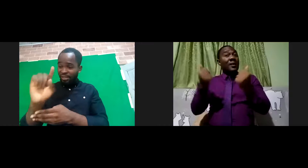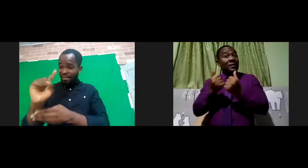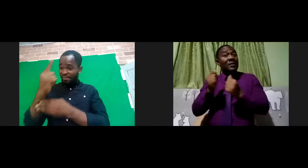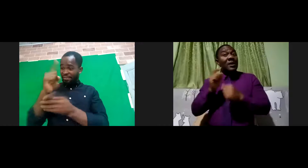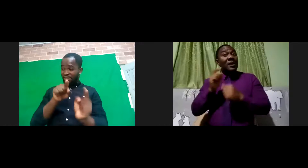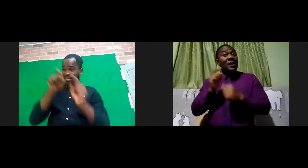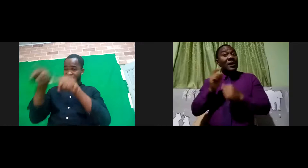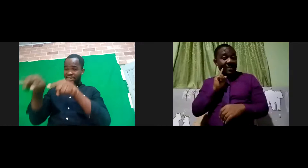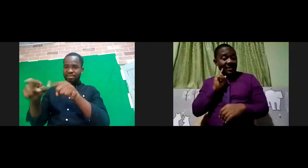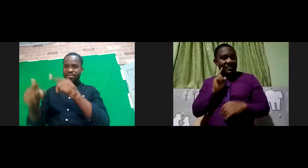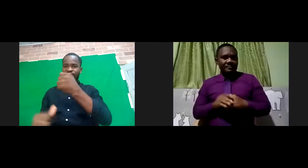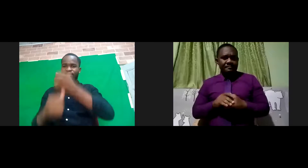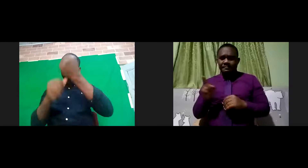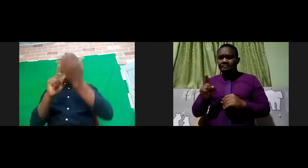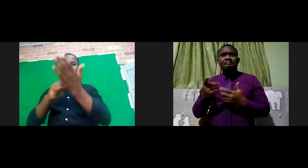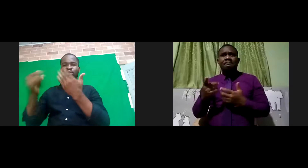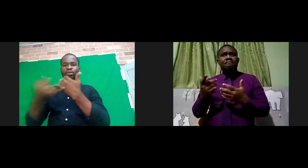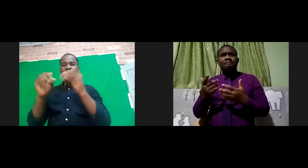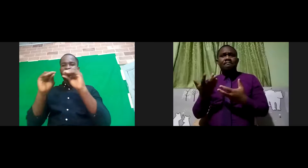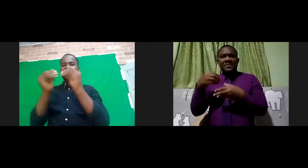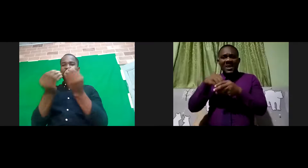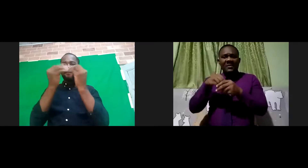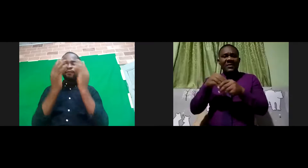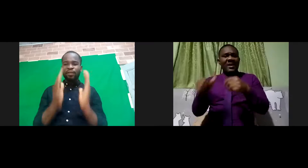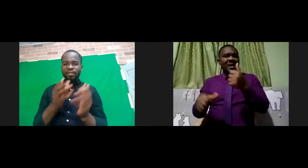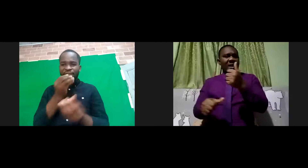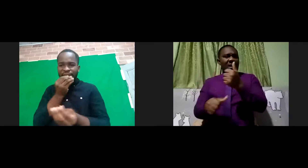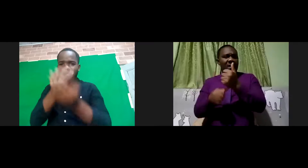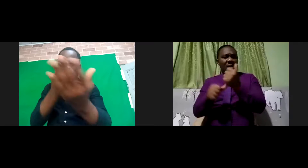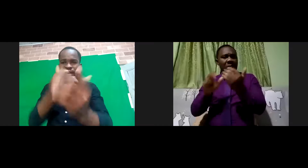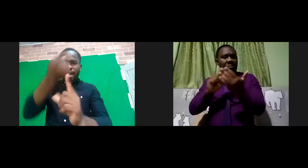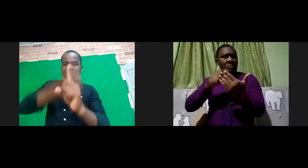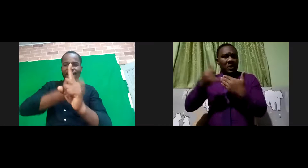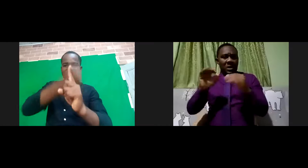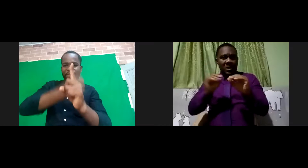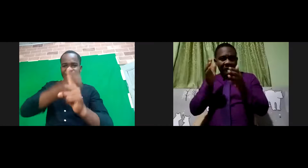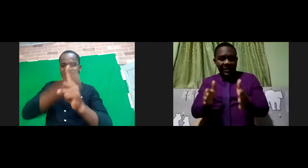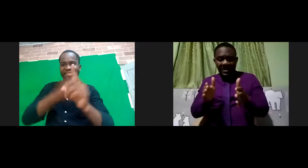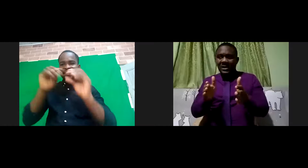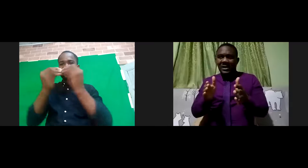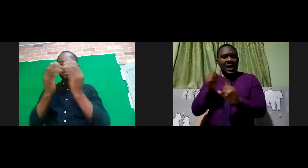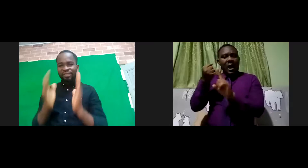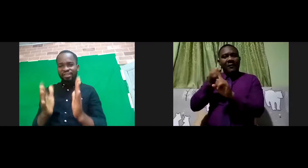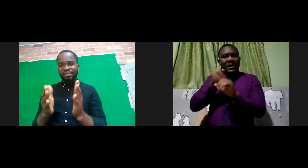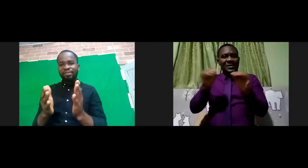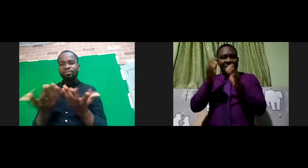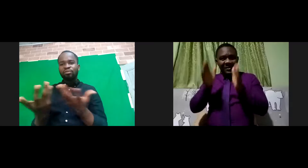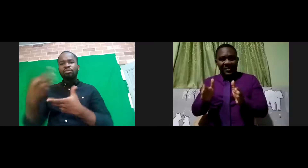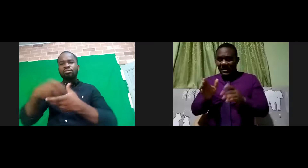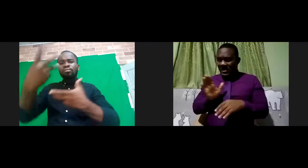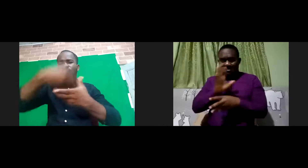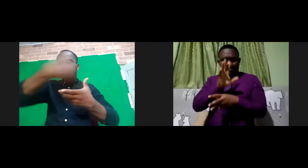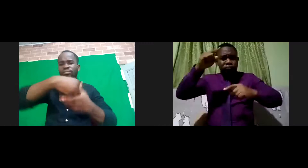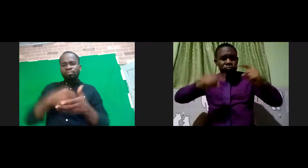Assistant Project Officer to Information and Advocacy Officer. He has been involved in a number